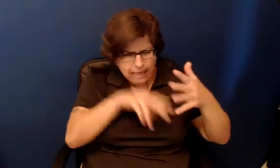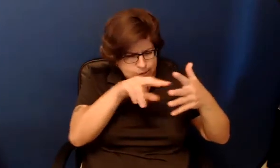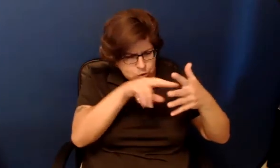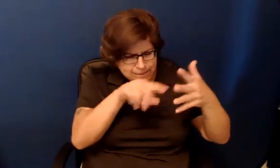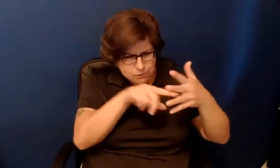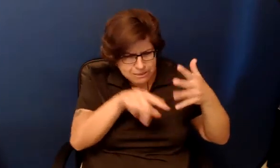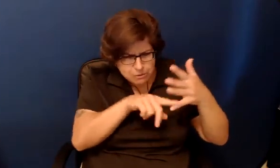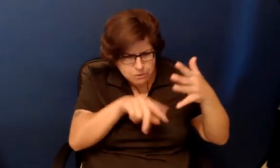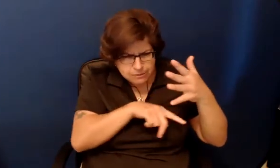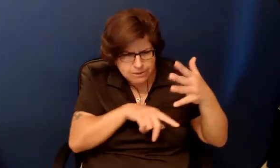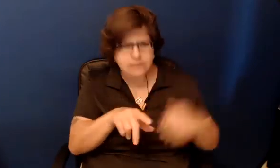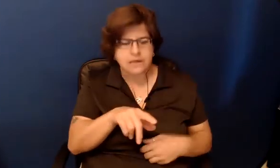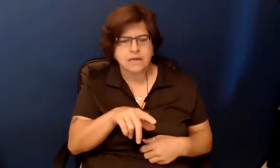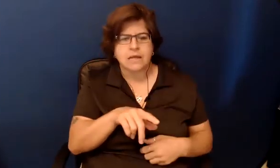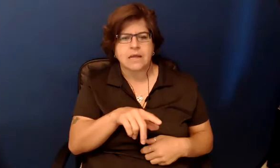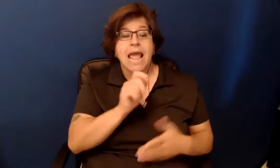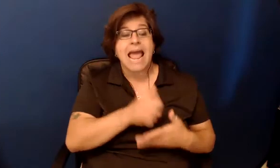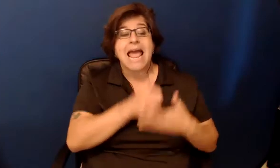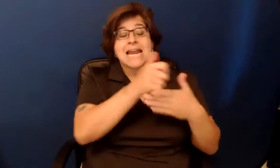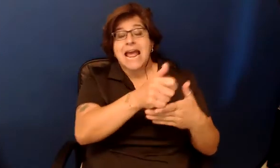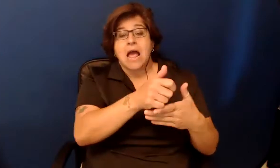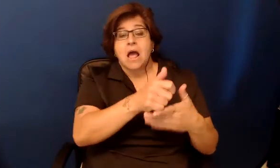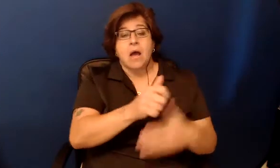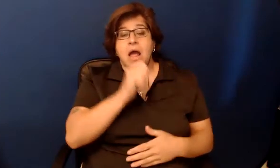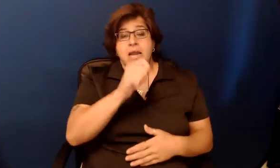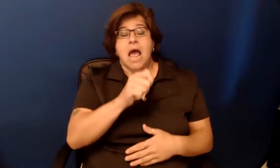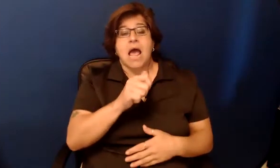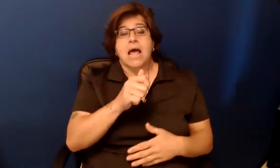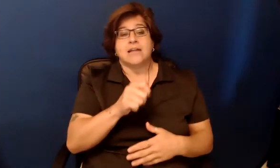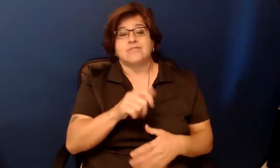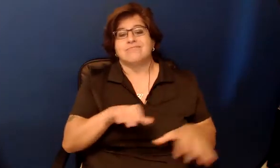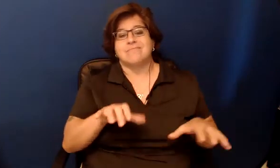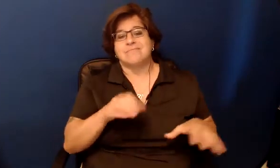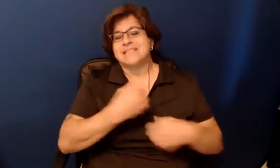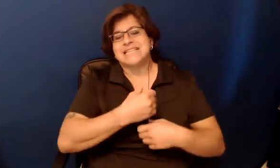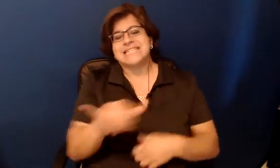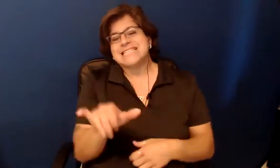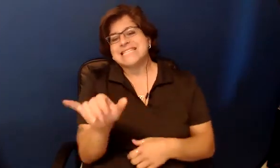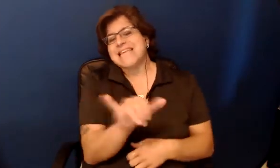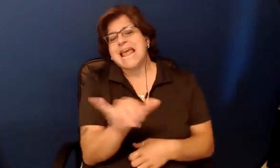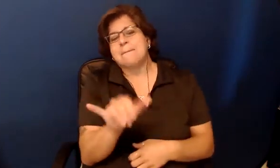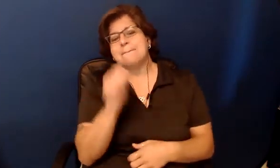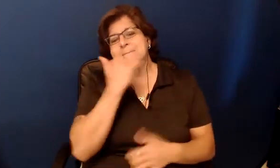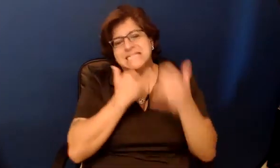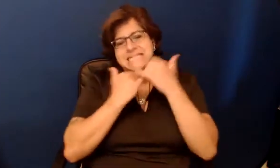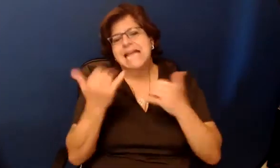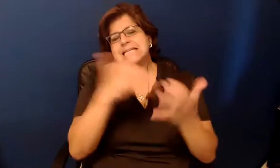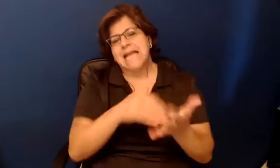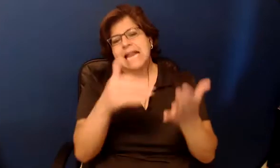able to read underneath here and see what he really needs, and to help him not commit the same thing over and over and over